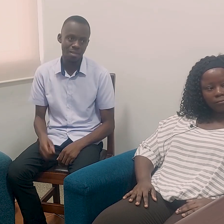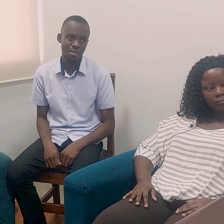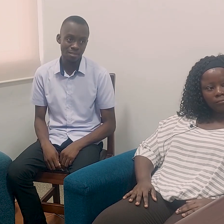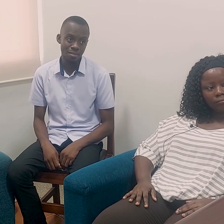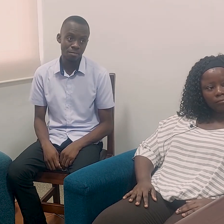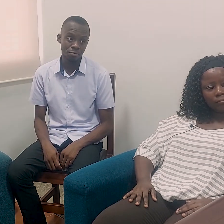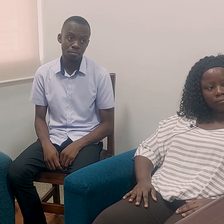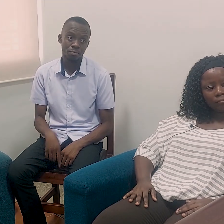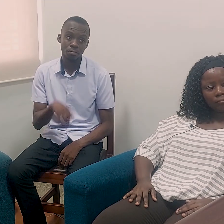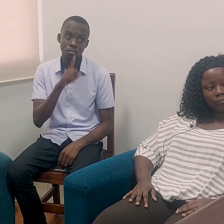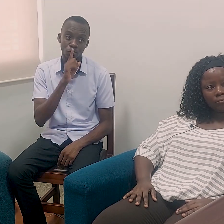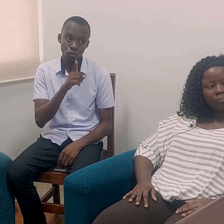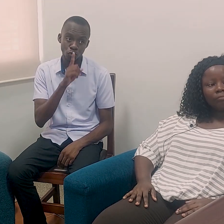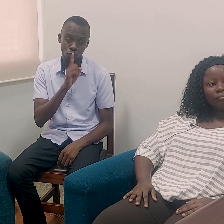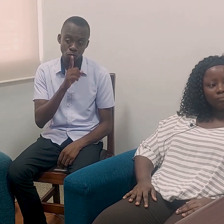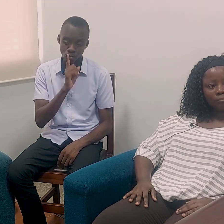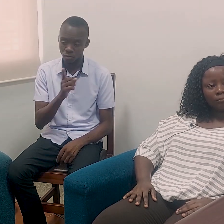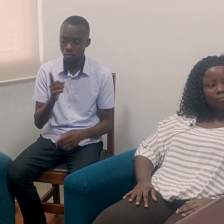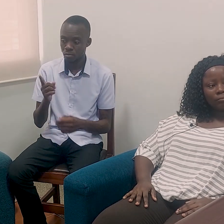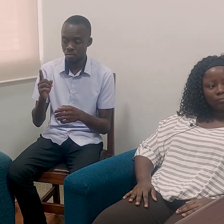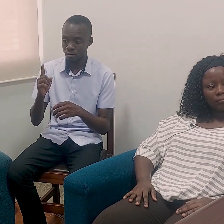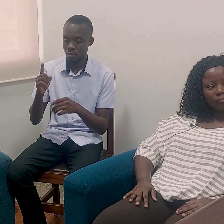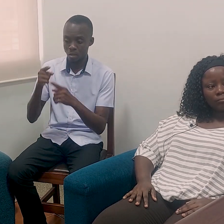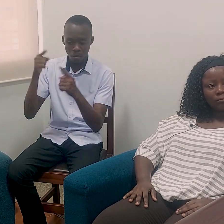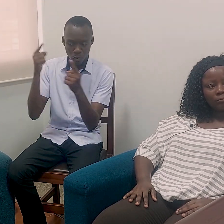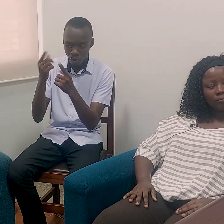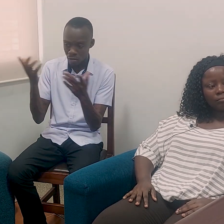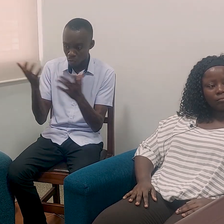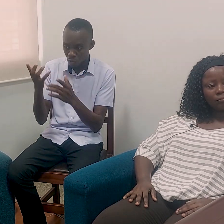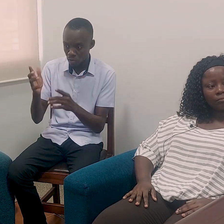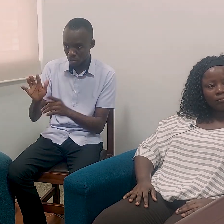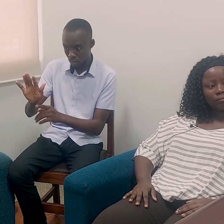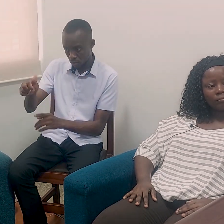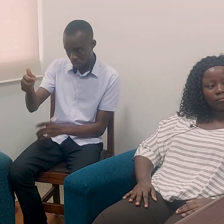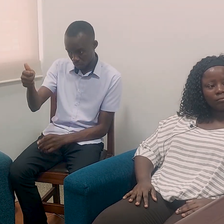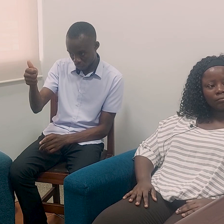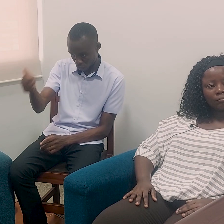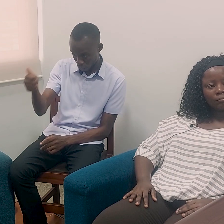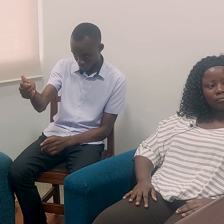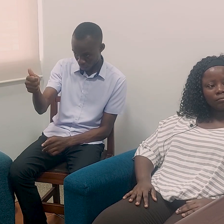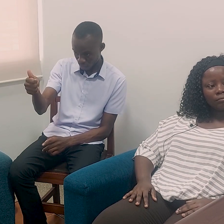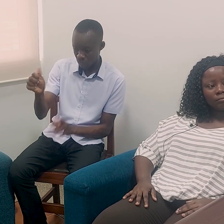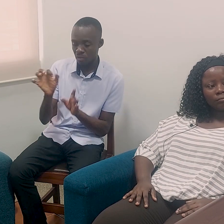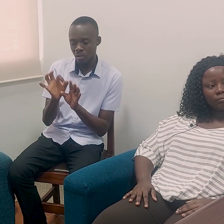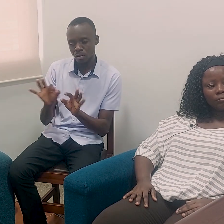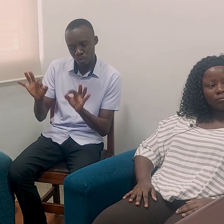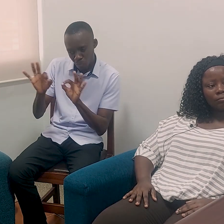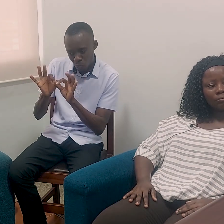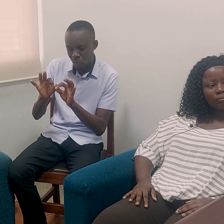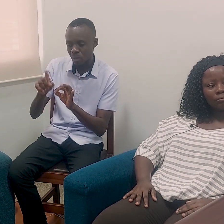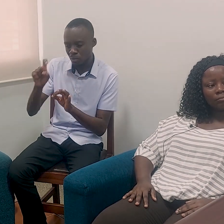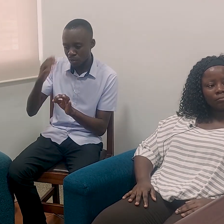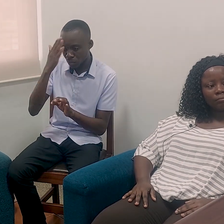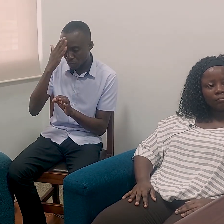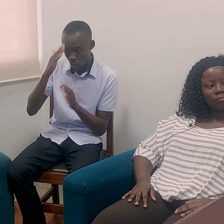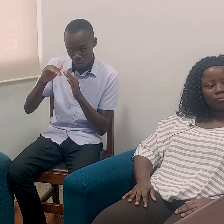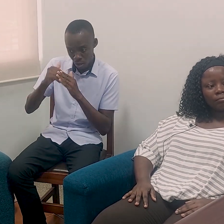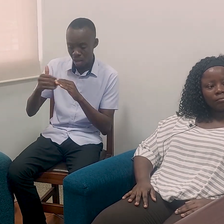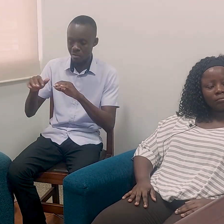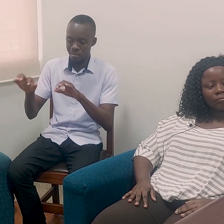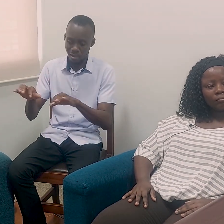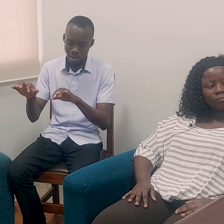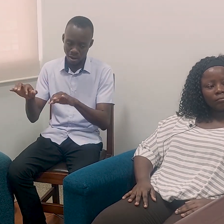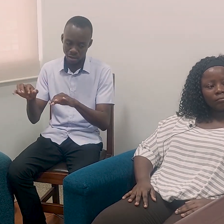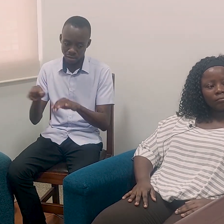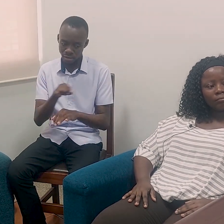the work is still on you, the individual. So you just have a helpmate to guide you through your journey. So